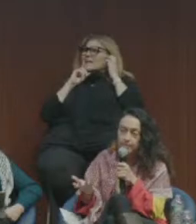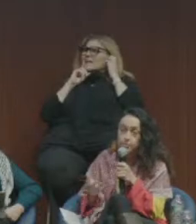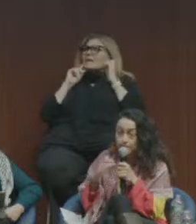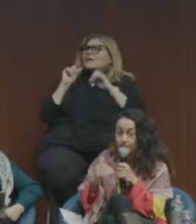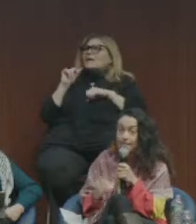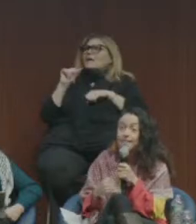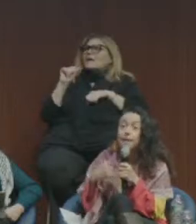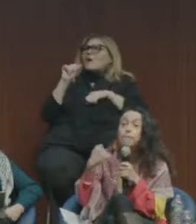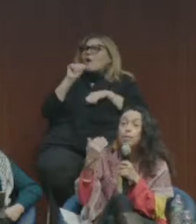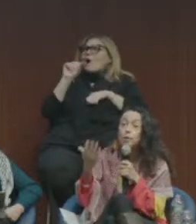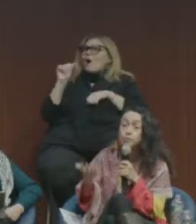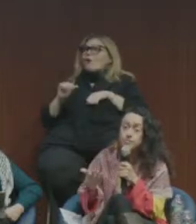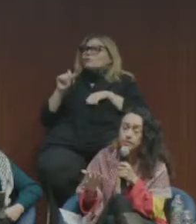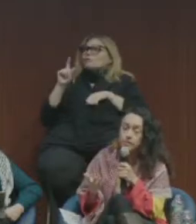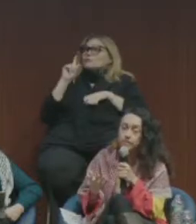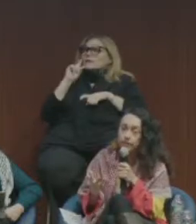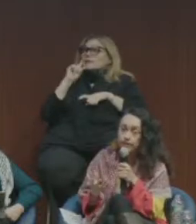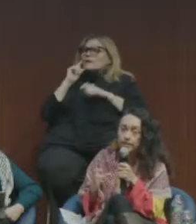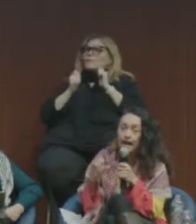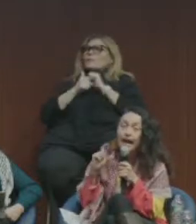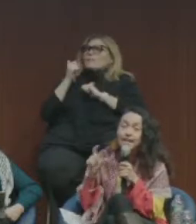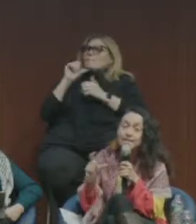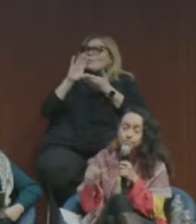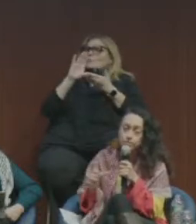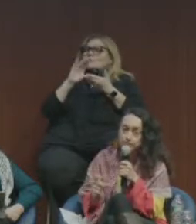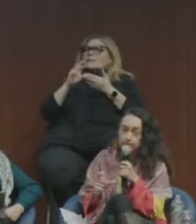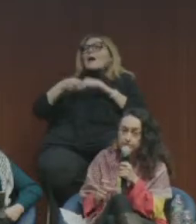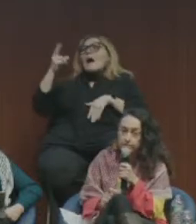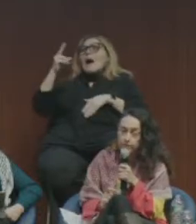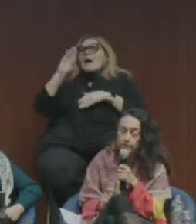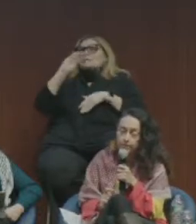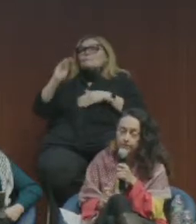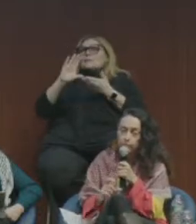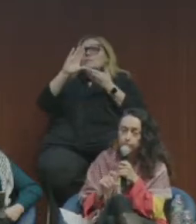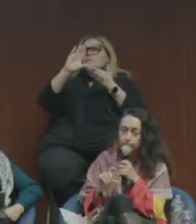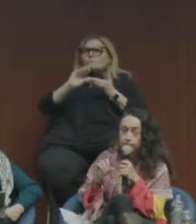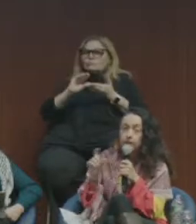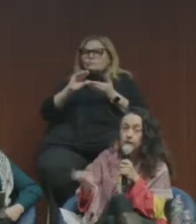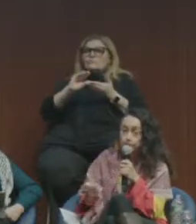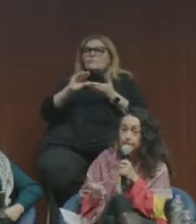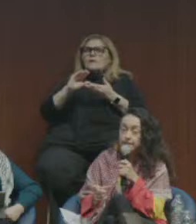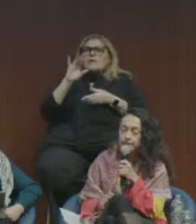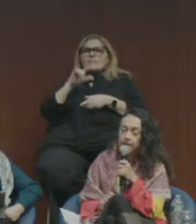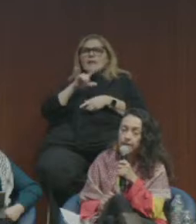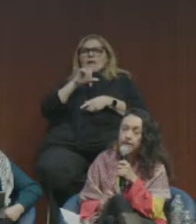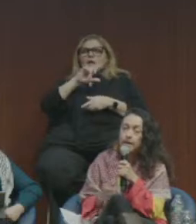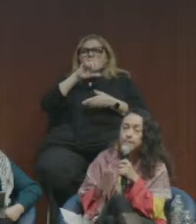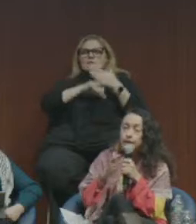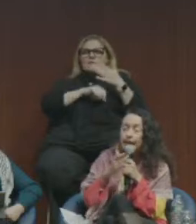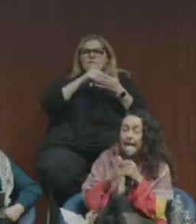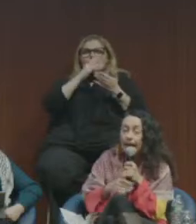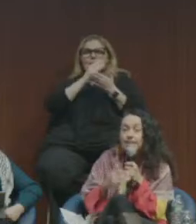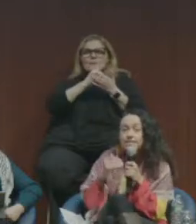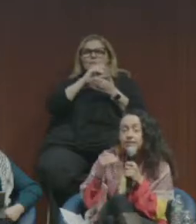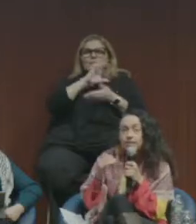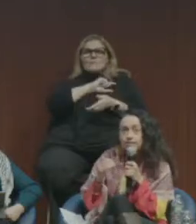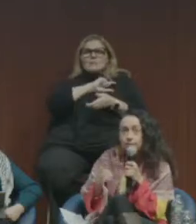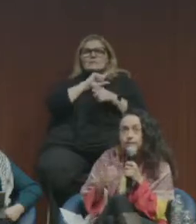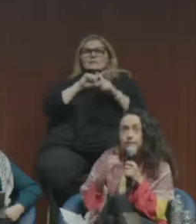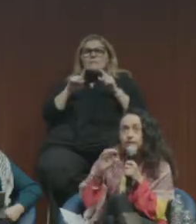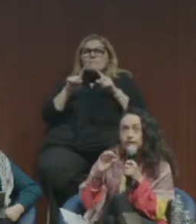Austin, Texas was the city that most defunded, the highest percentage of defunding our local police we did there. But